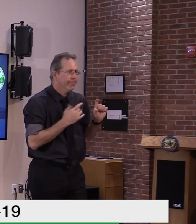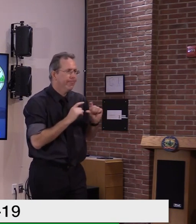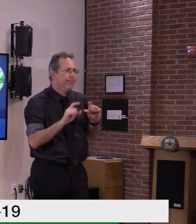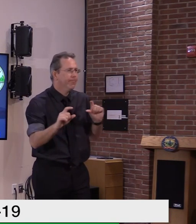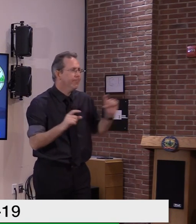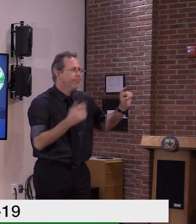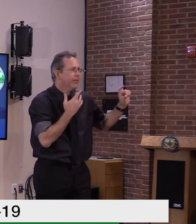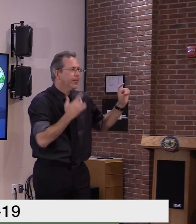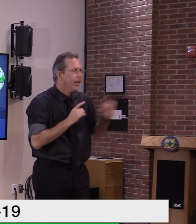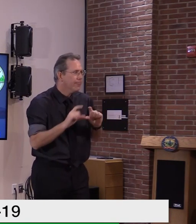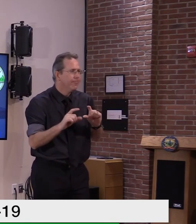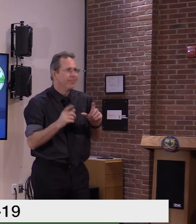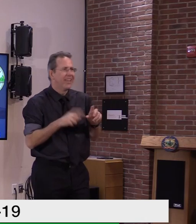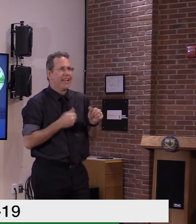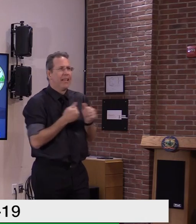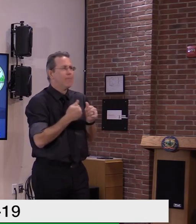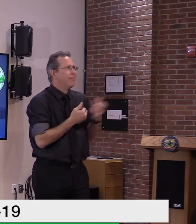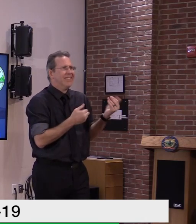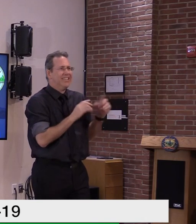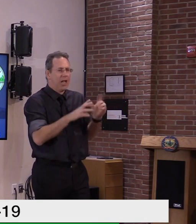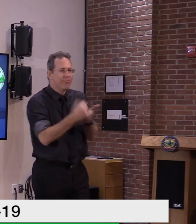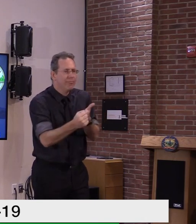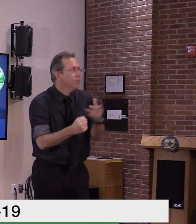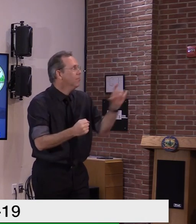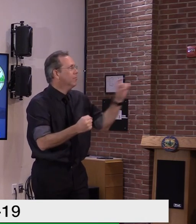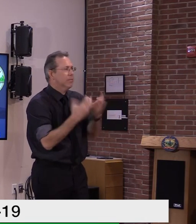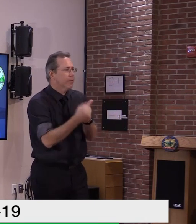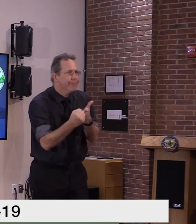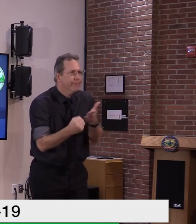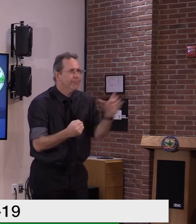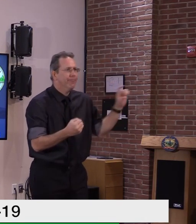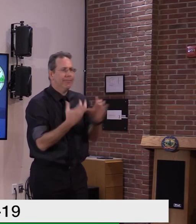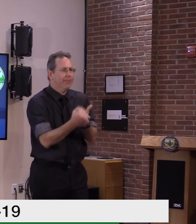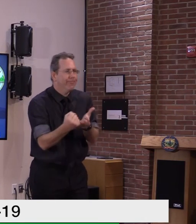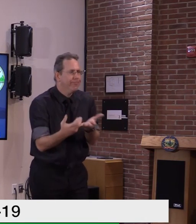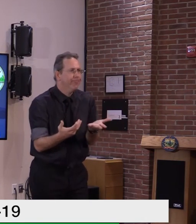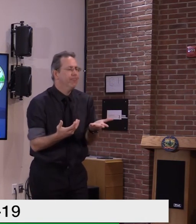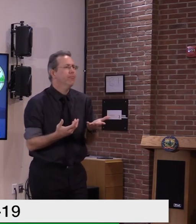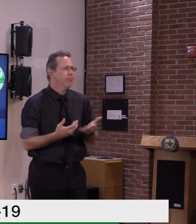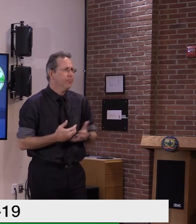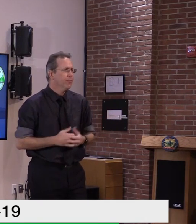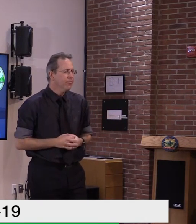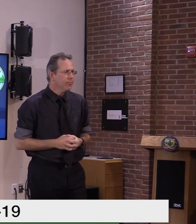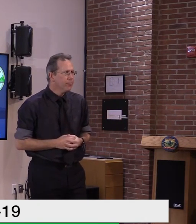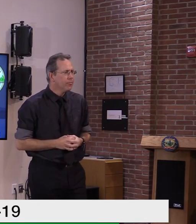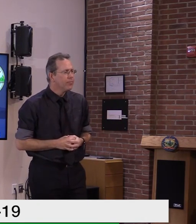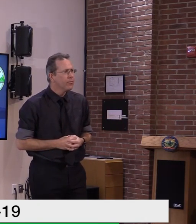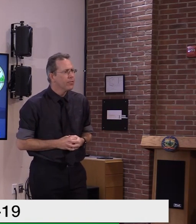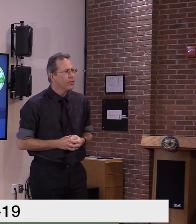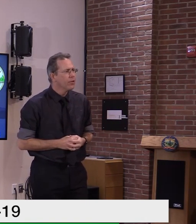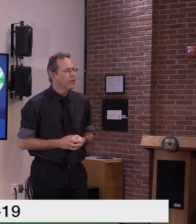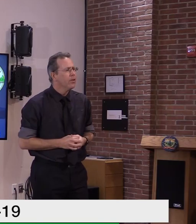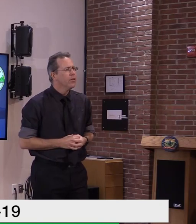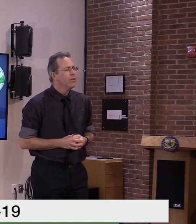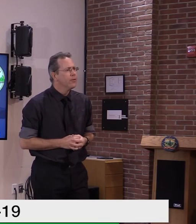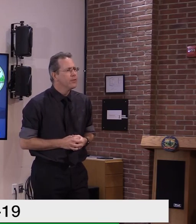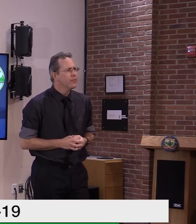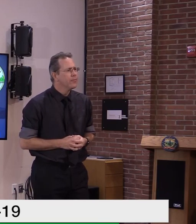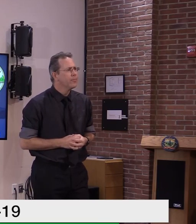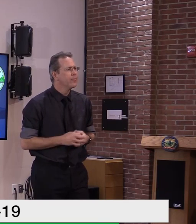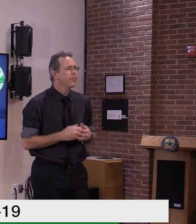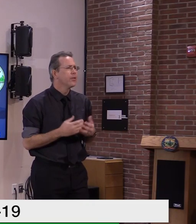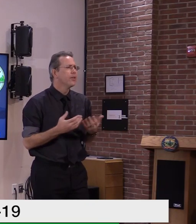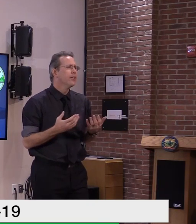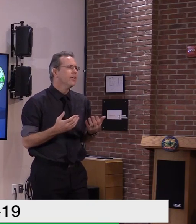our vaccination schedule, given what is coming in. So you're going to see, like I said, what